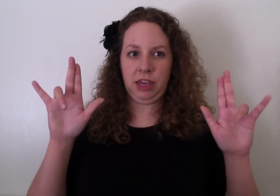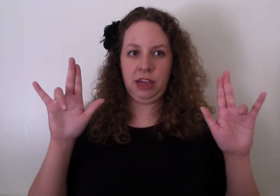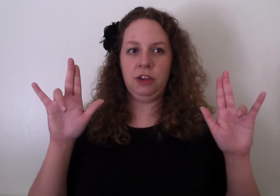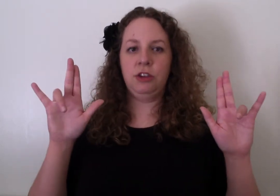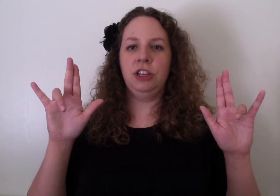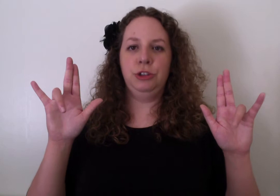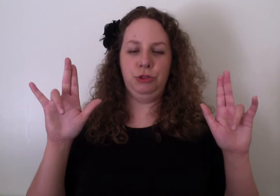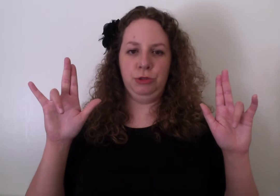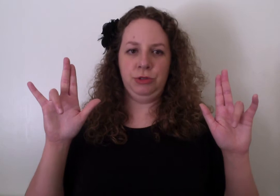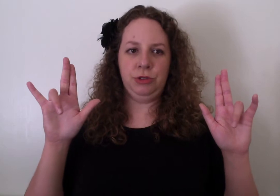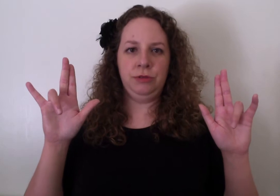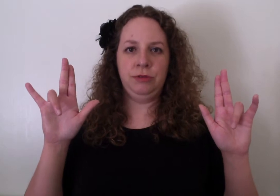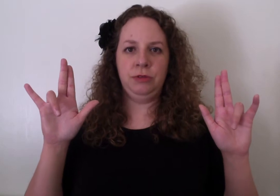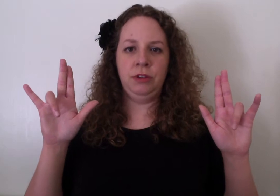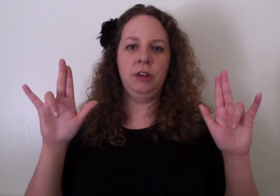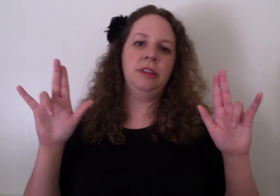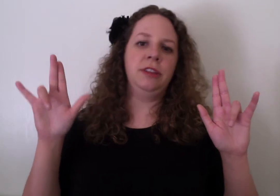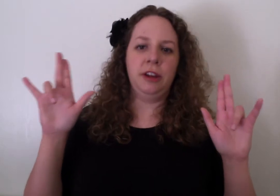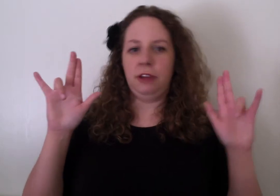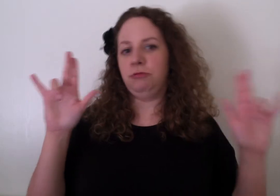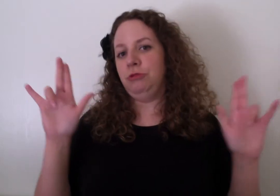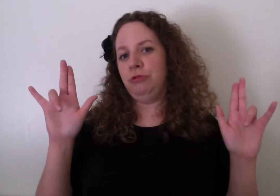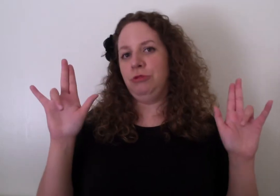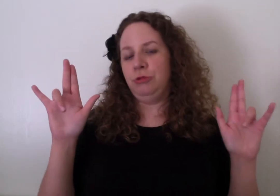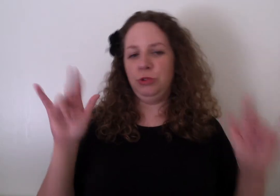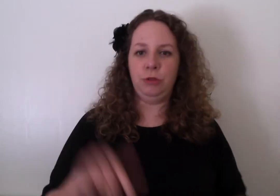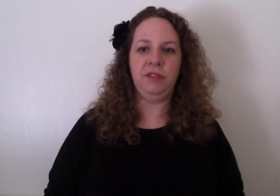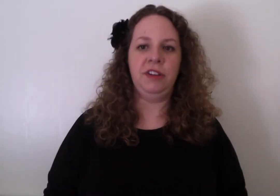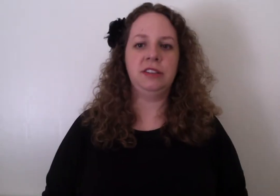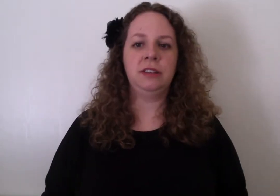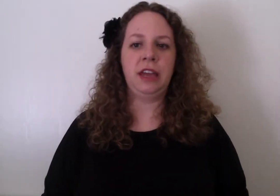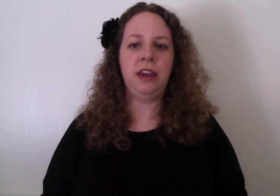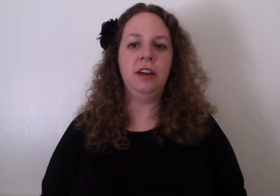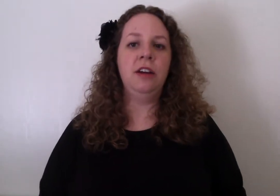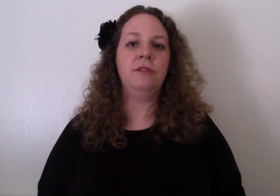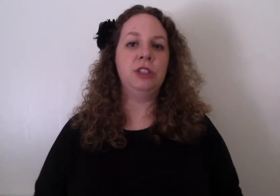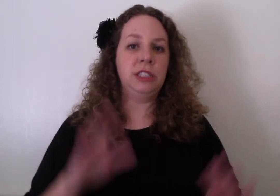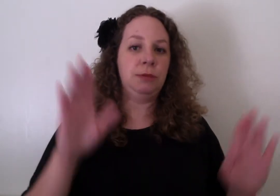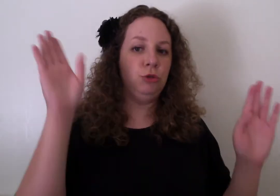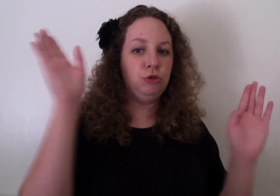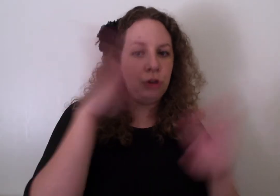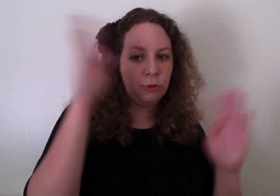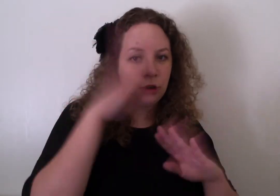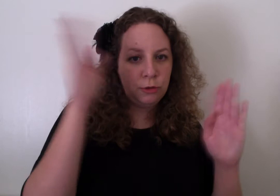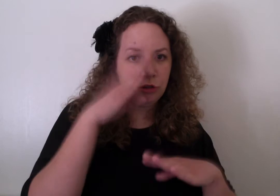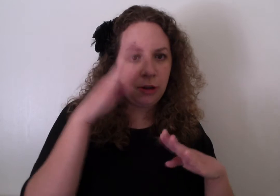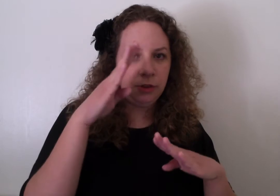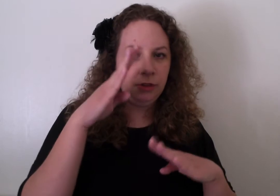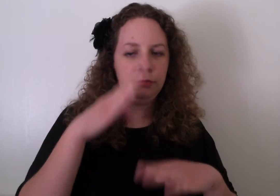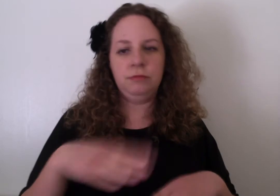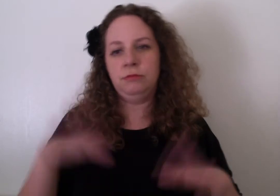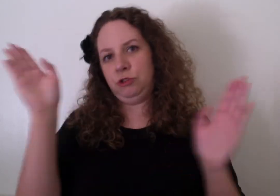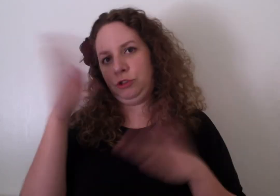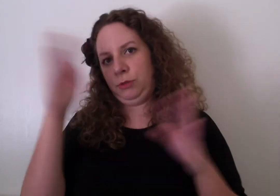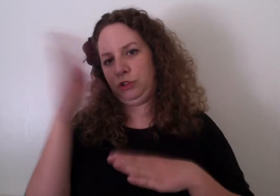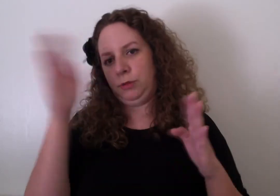Okay, Goody-Two-Shoes. They're like, ooh, so perfect. Okay, versus someone who's trouble, trouble, trouble, trouble, trouble,